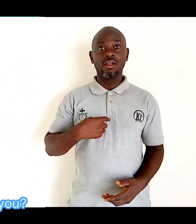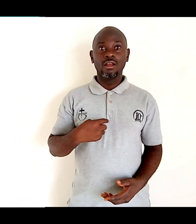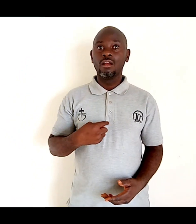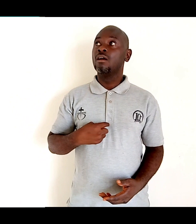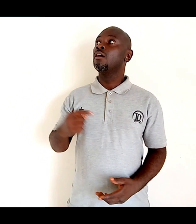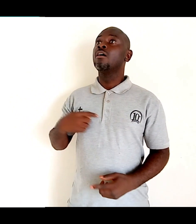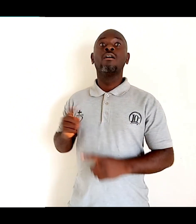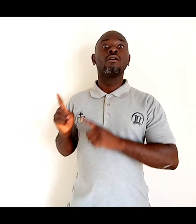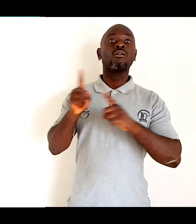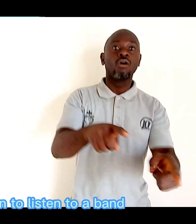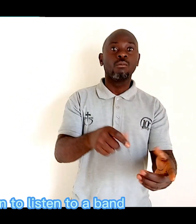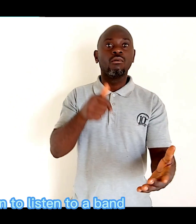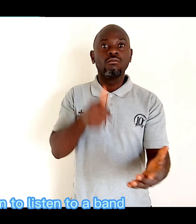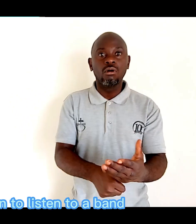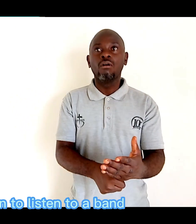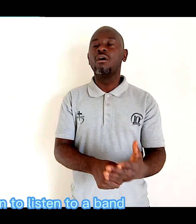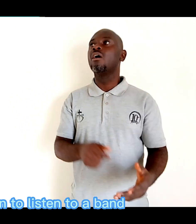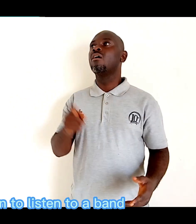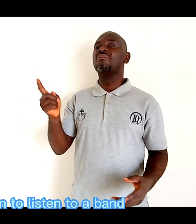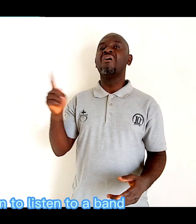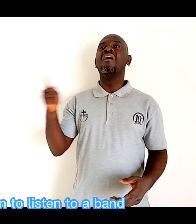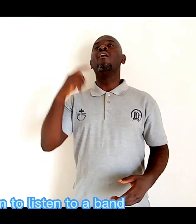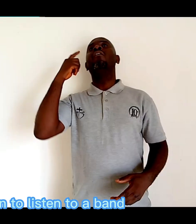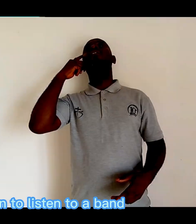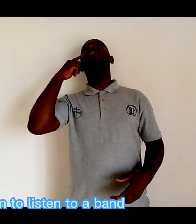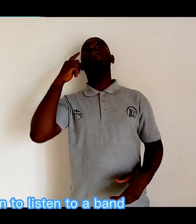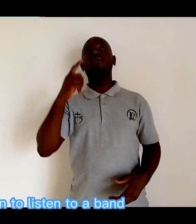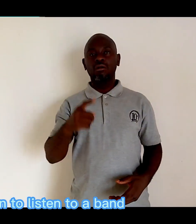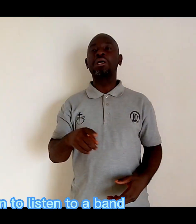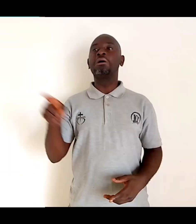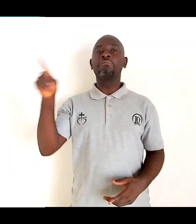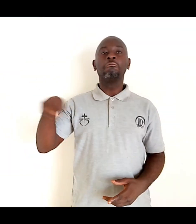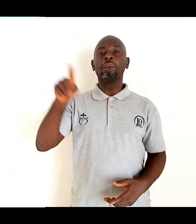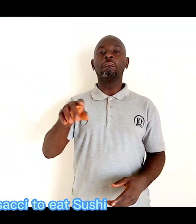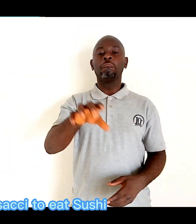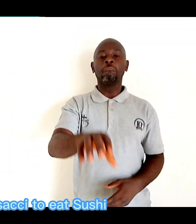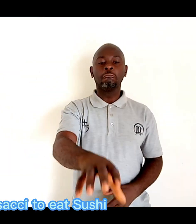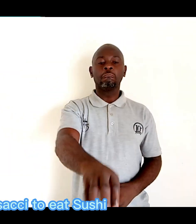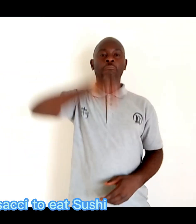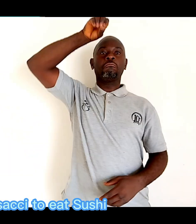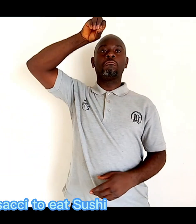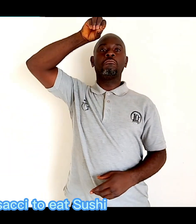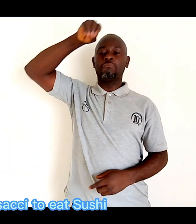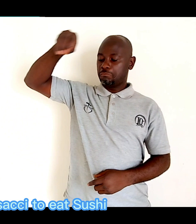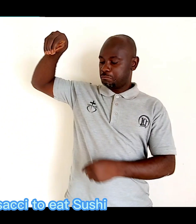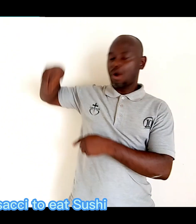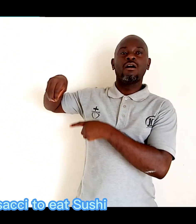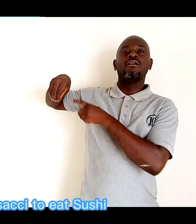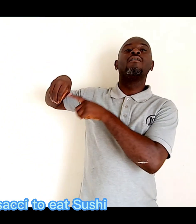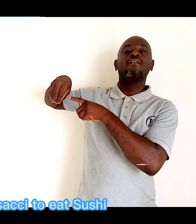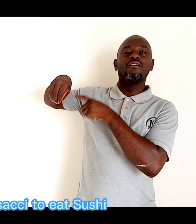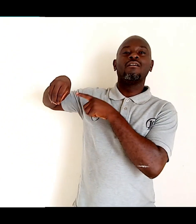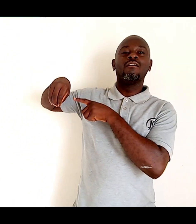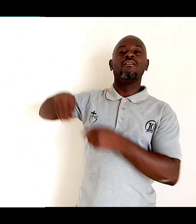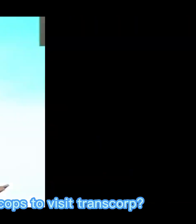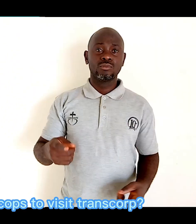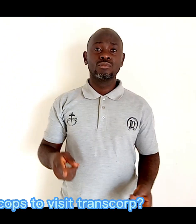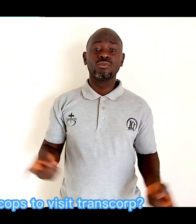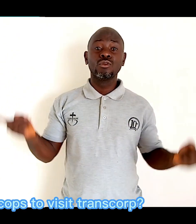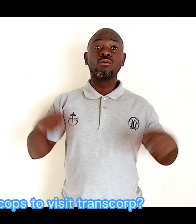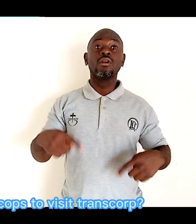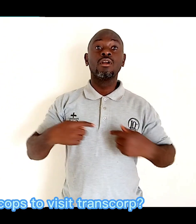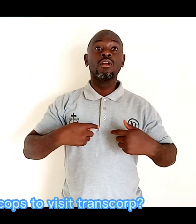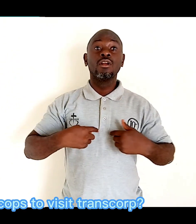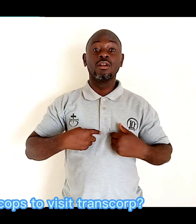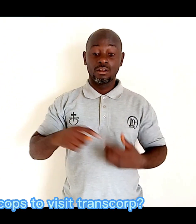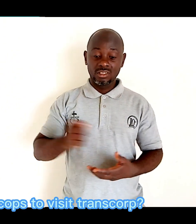you? Do I have to be a jagaban to listen to a band? Do I have to wear Versace to eat sushi? Do I have